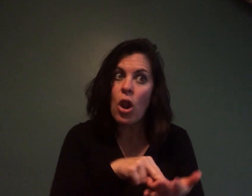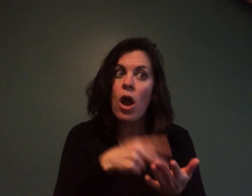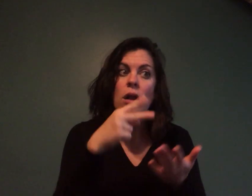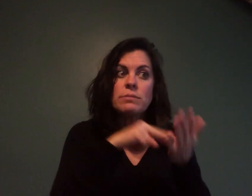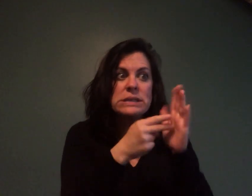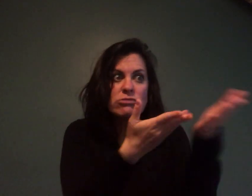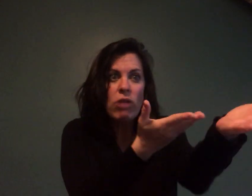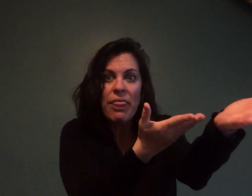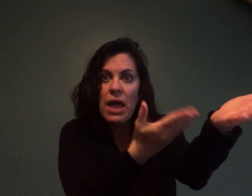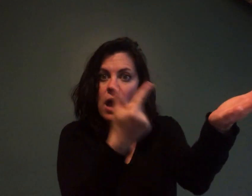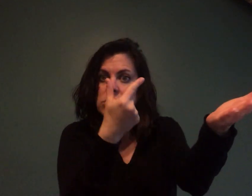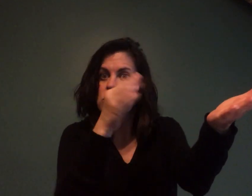Yes.